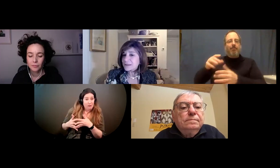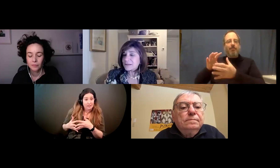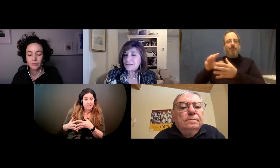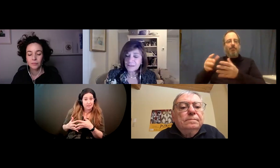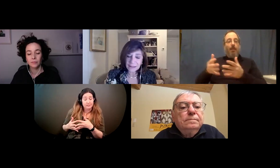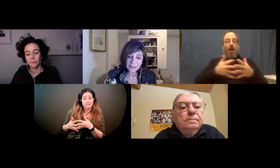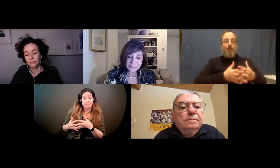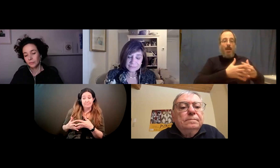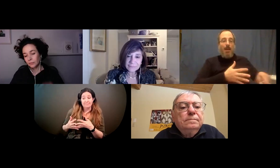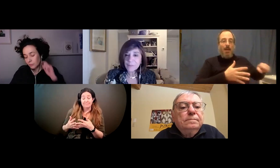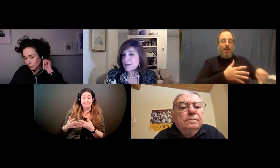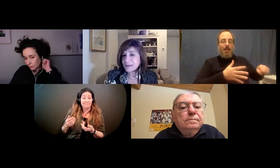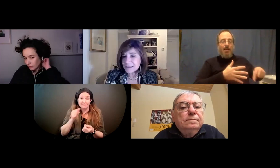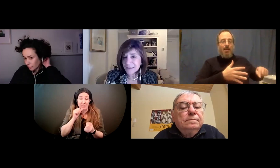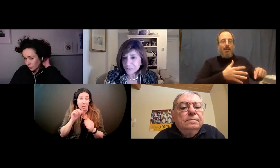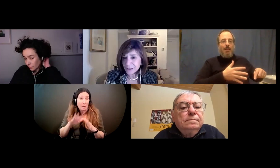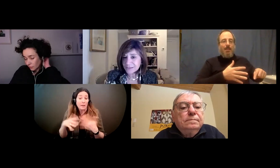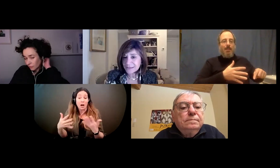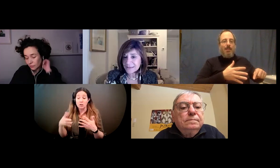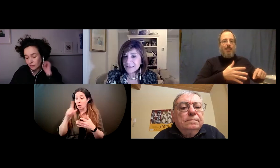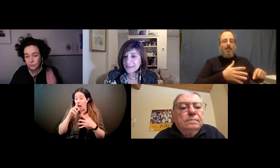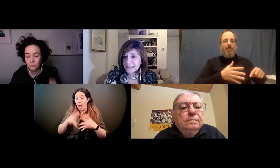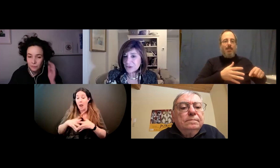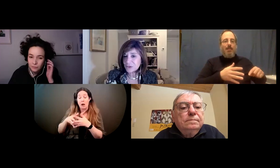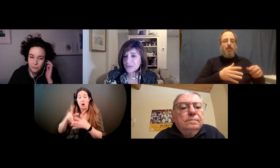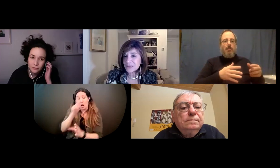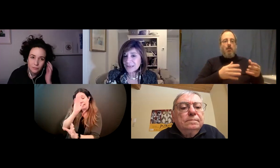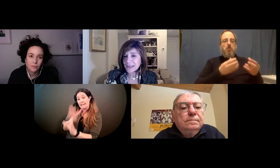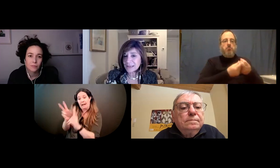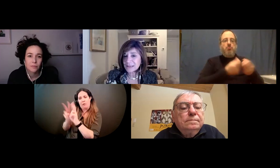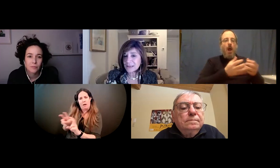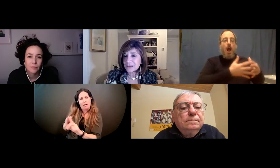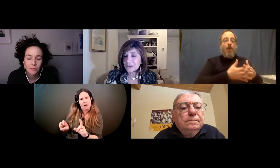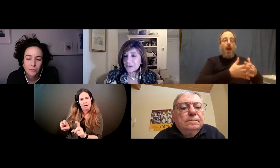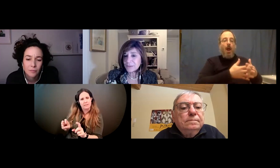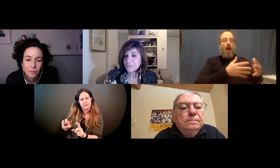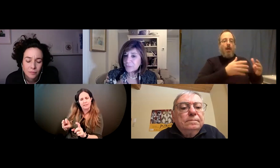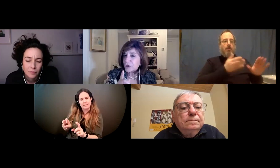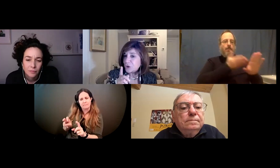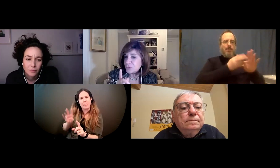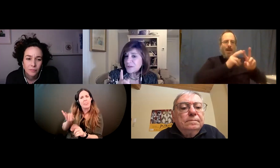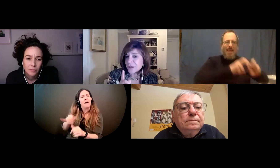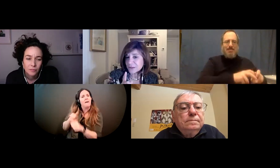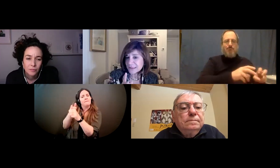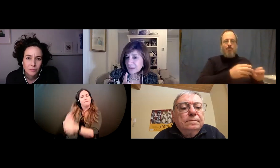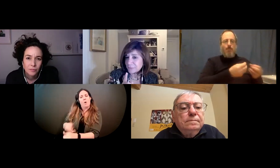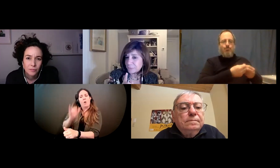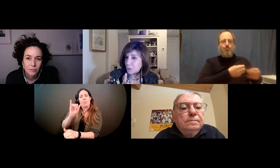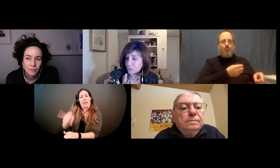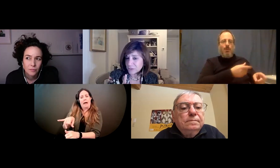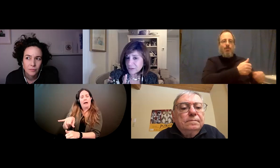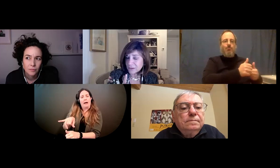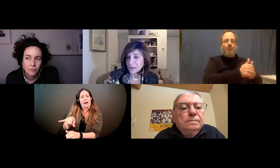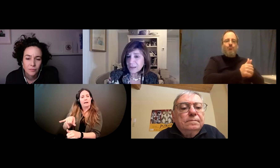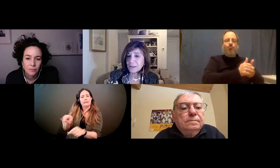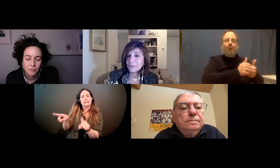very little American psychoanalysis that continues in that very unitary self